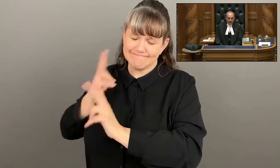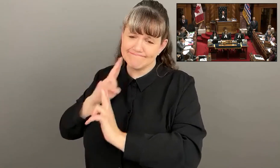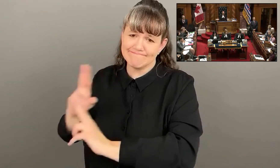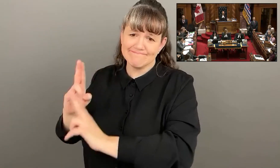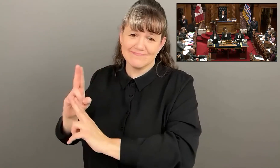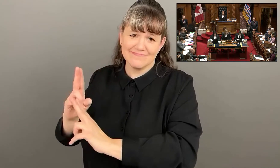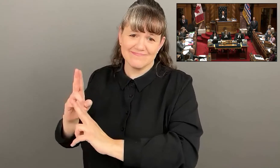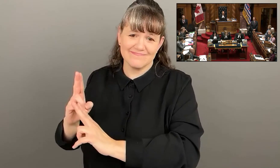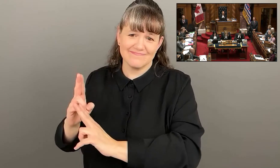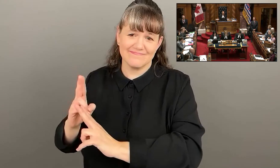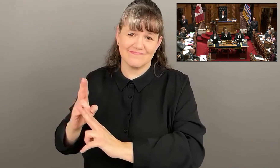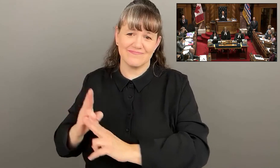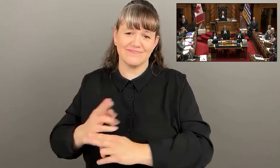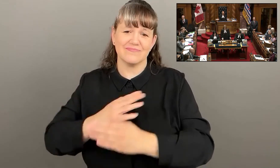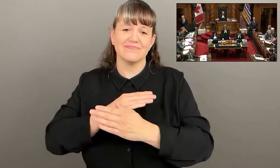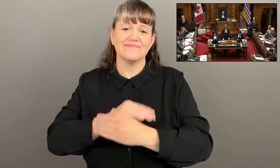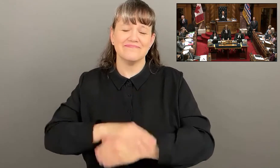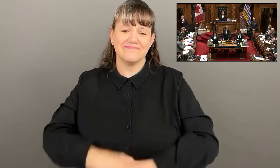Madam Clerk.